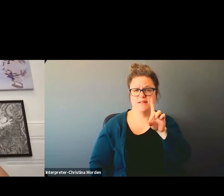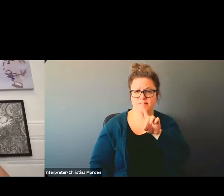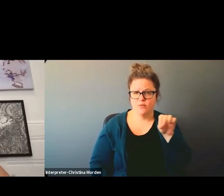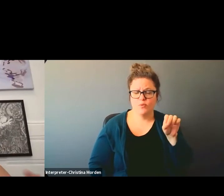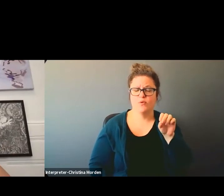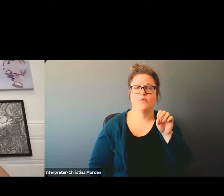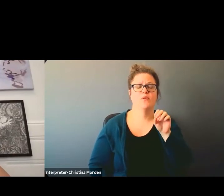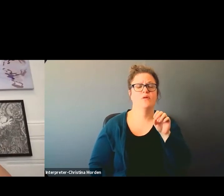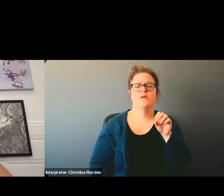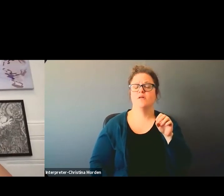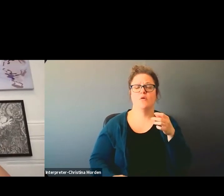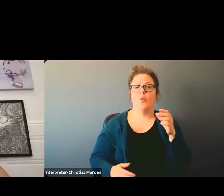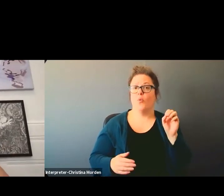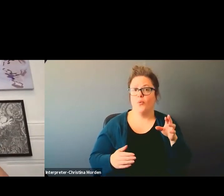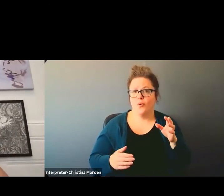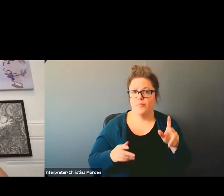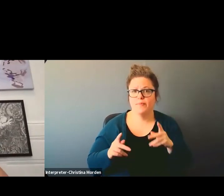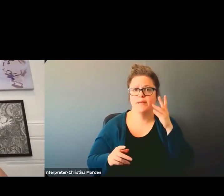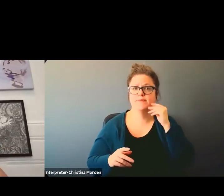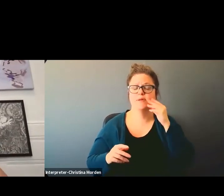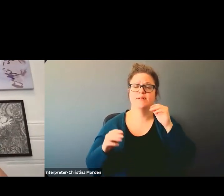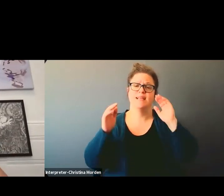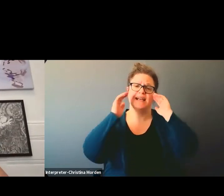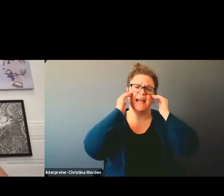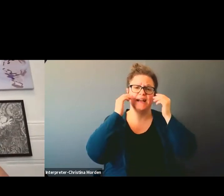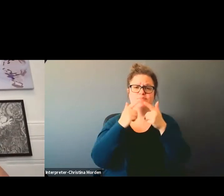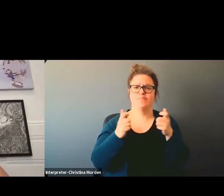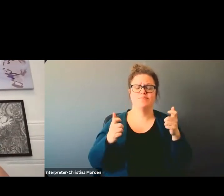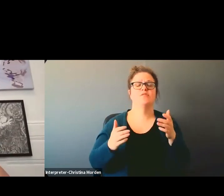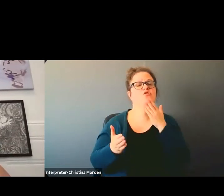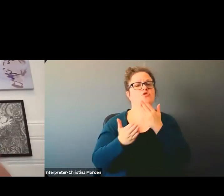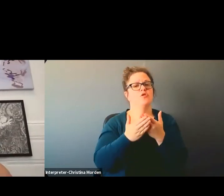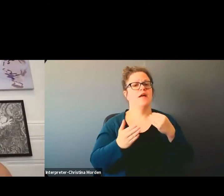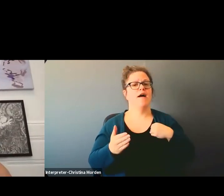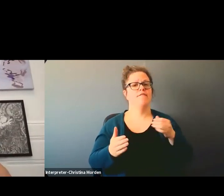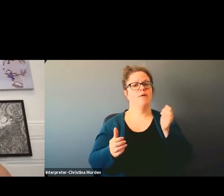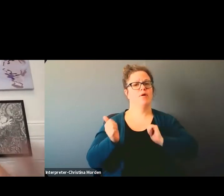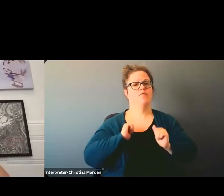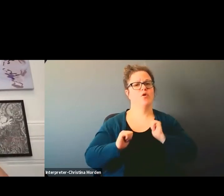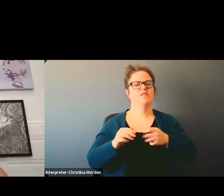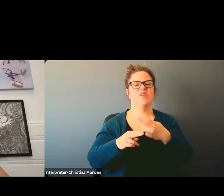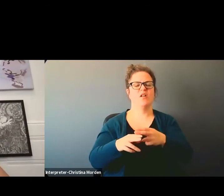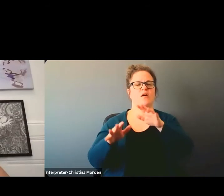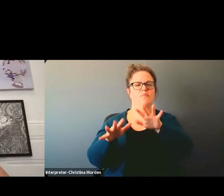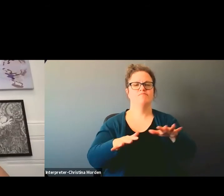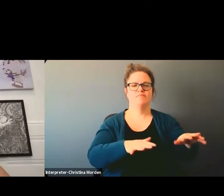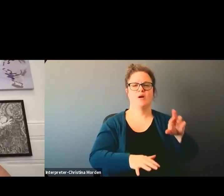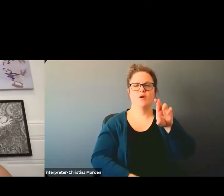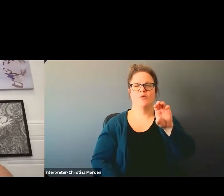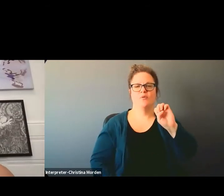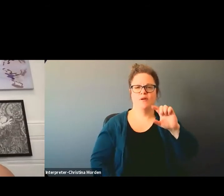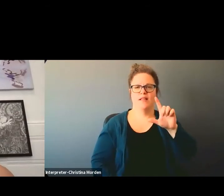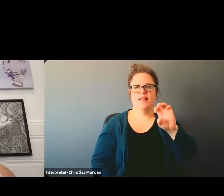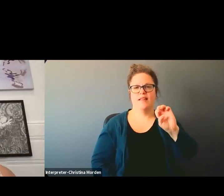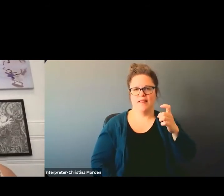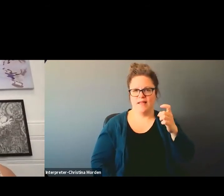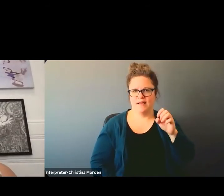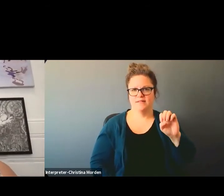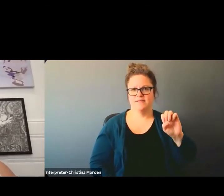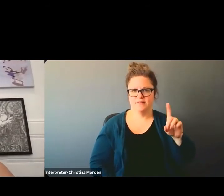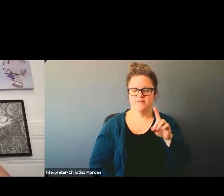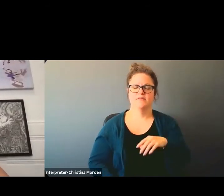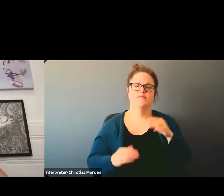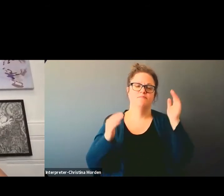experience anxiety and that sort of thing. So it's great to have those options. If we're talking about online